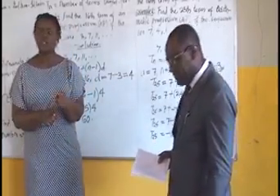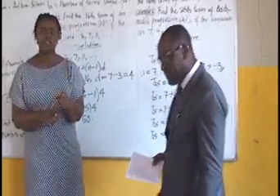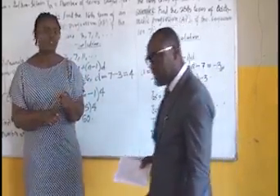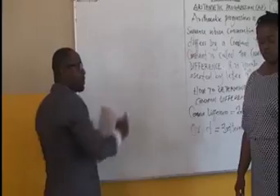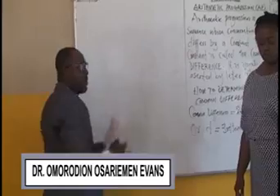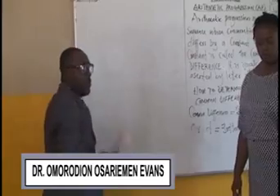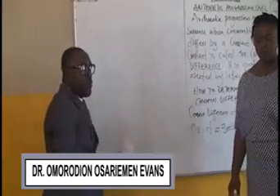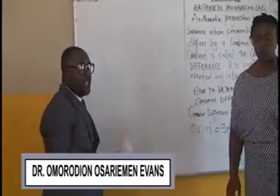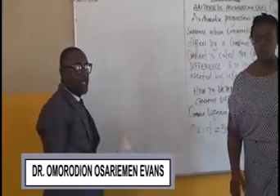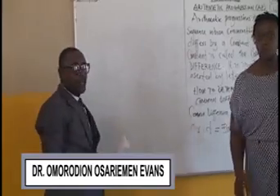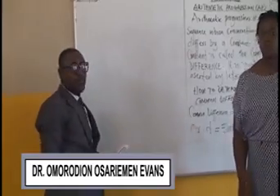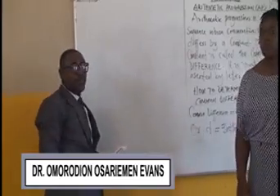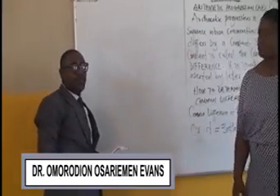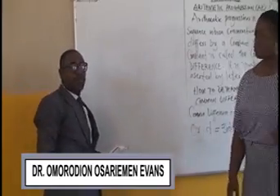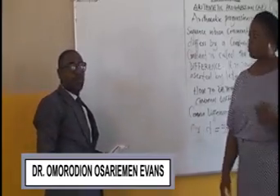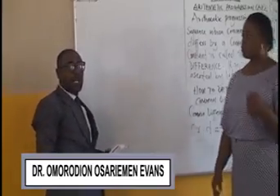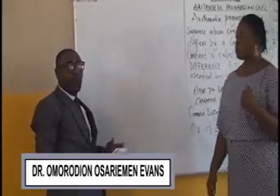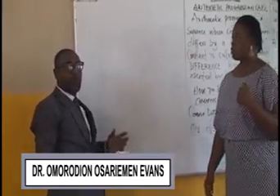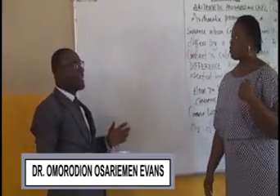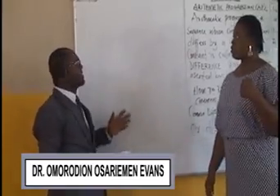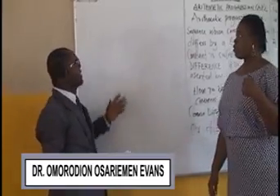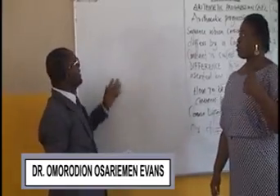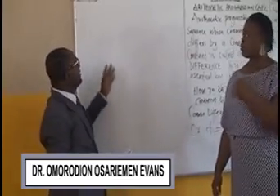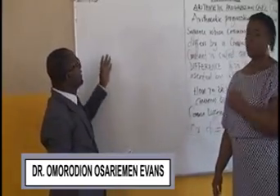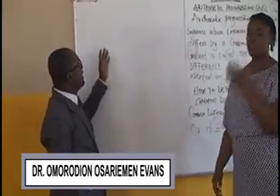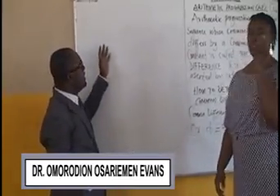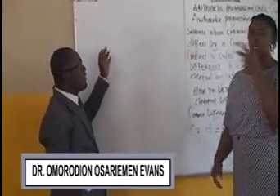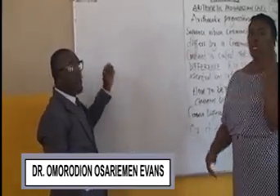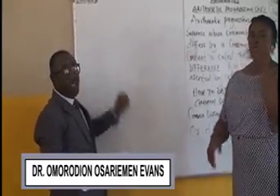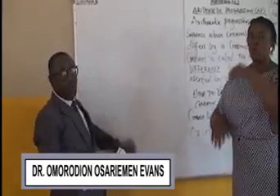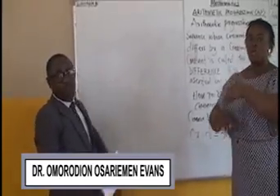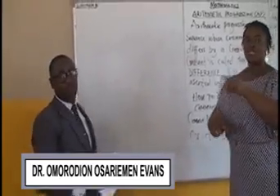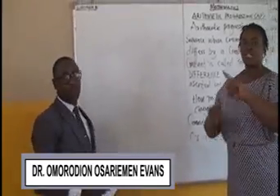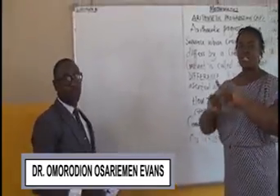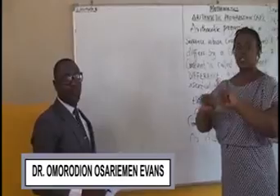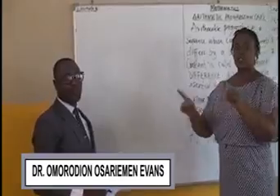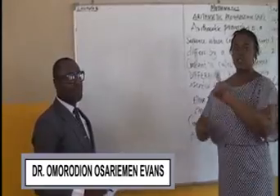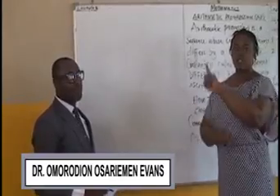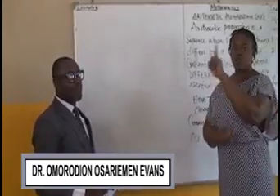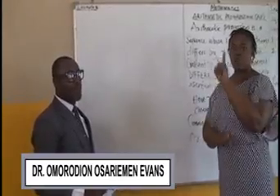established? Which shall look at a different question.